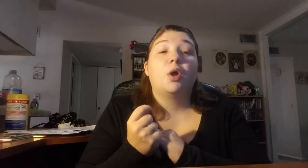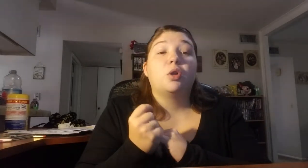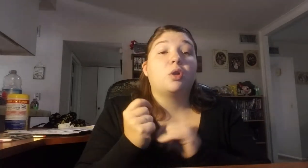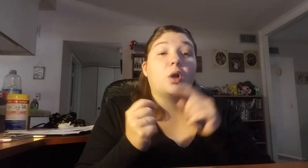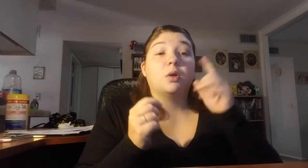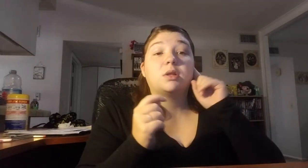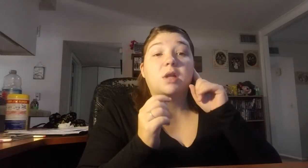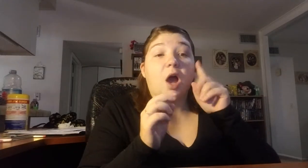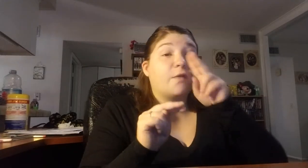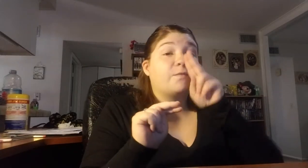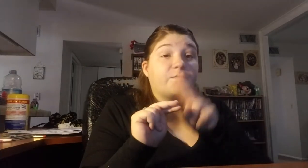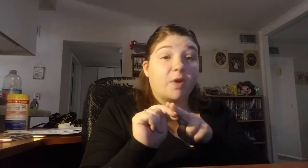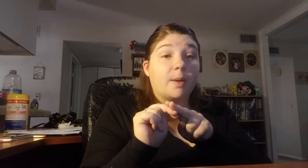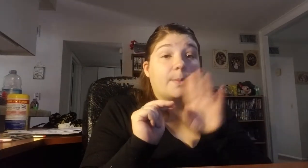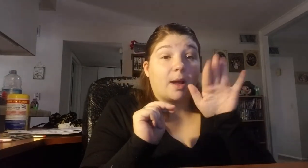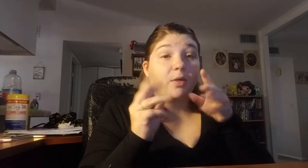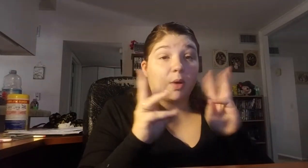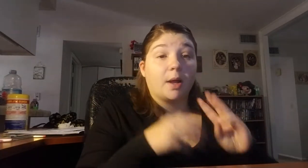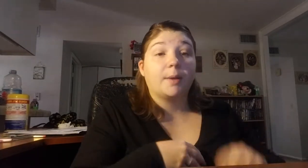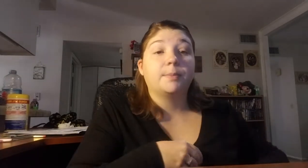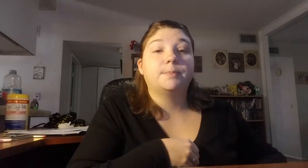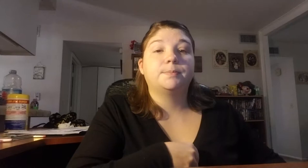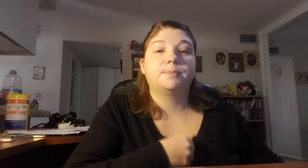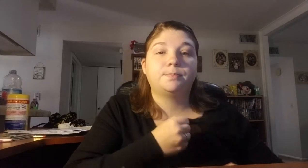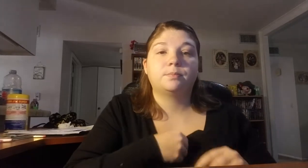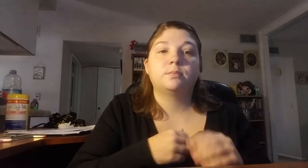So, it's done fun, by the way.